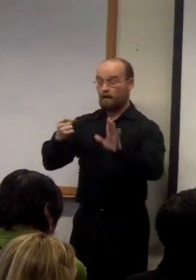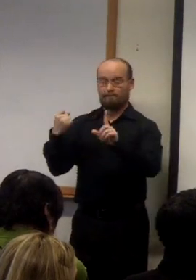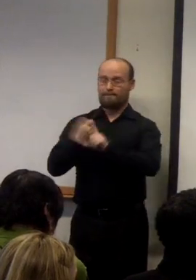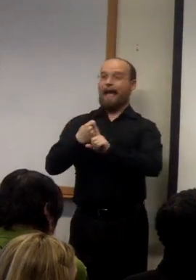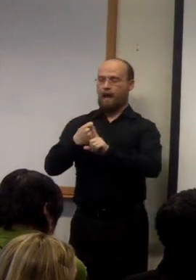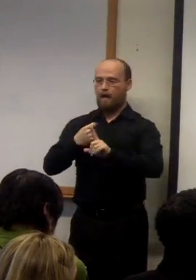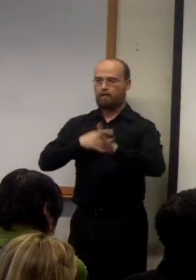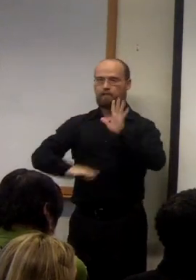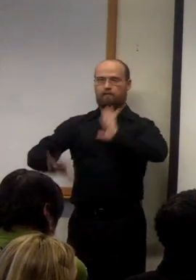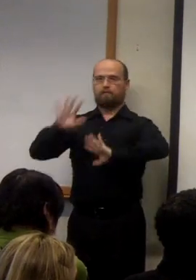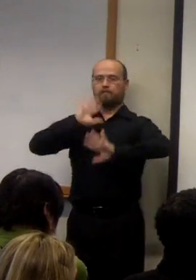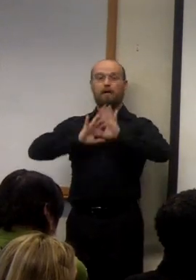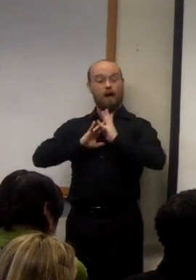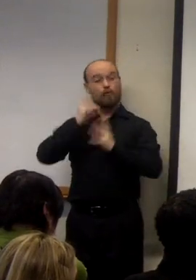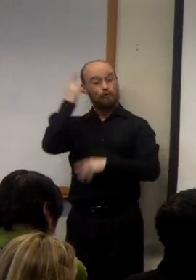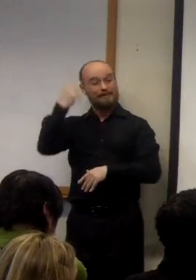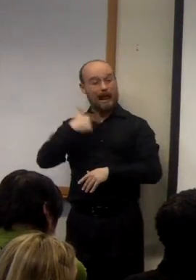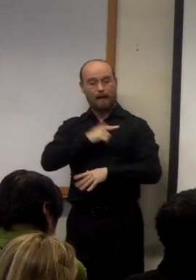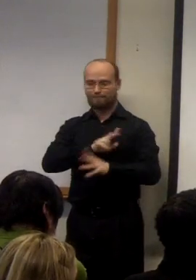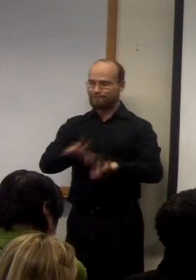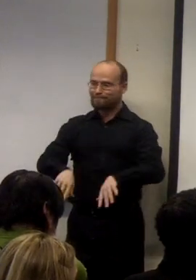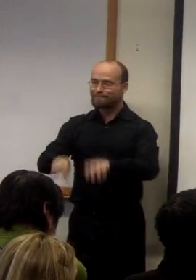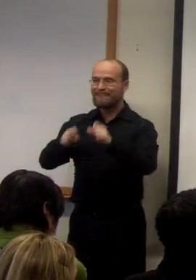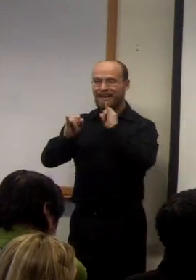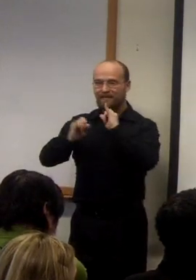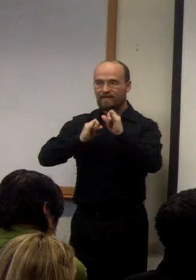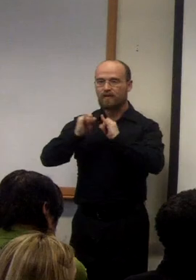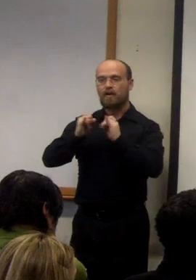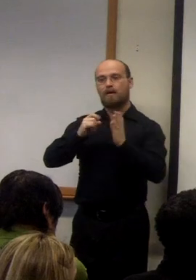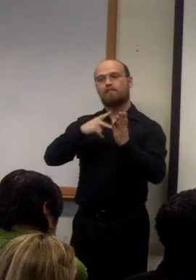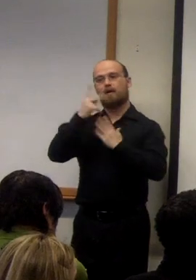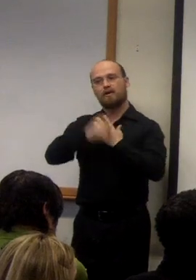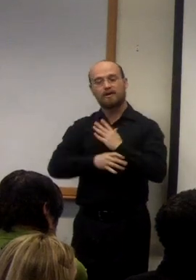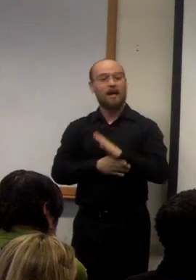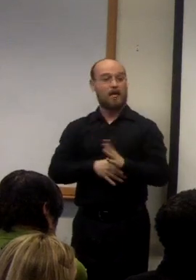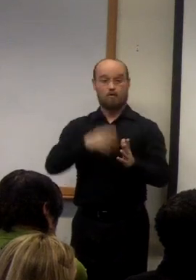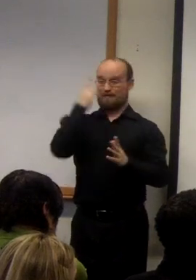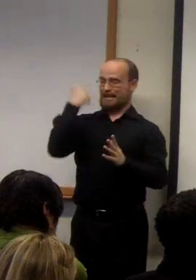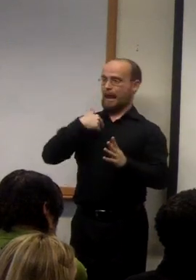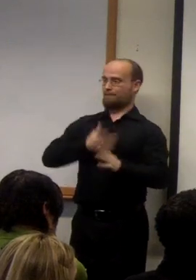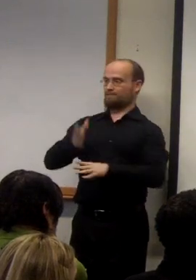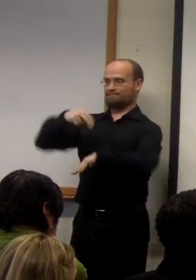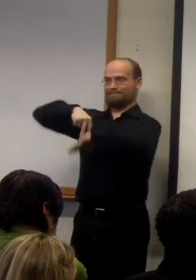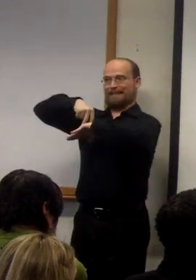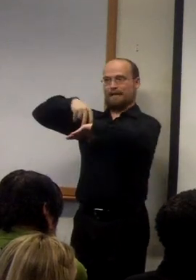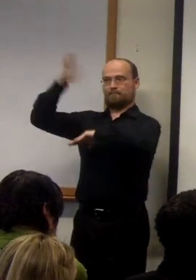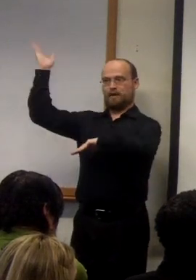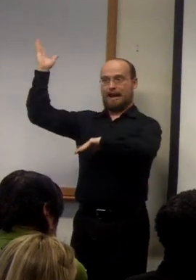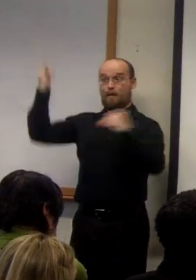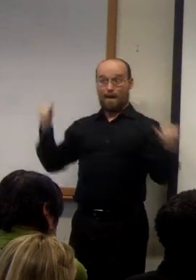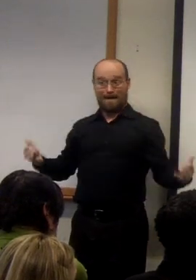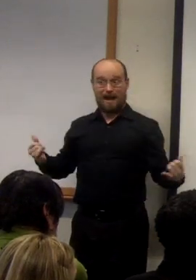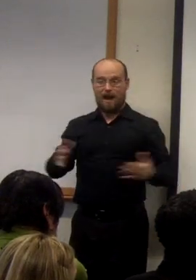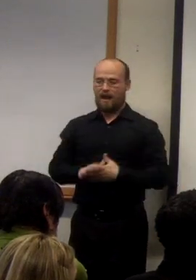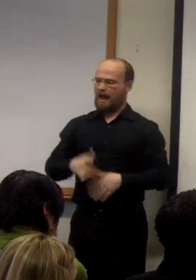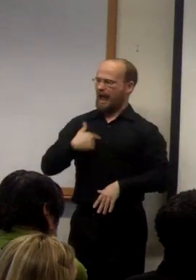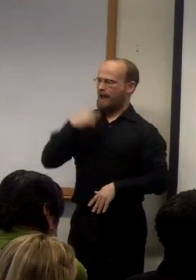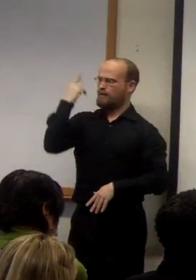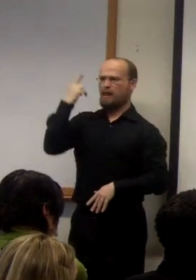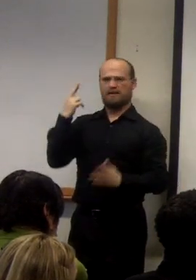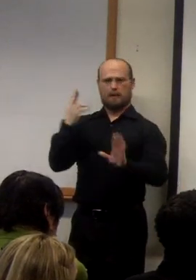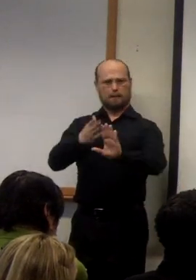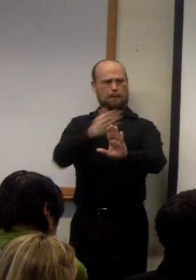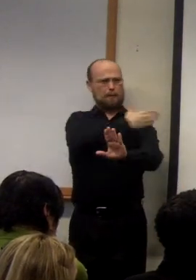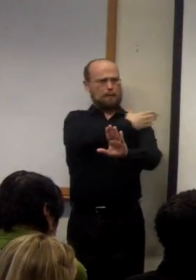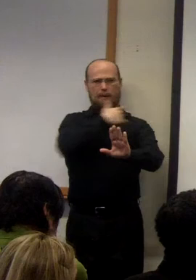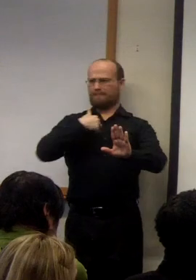this, that interview project, the reason I'm starting to do these readings, the reason I'm here in front of you right now is because I'm realizing that I didn't do the work.